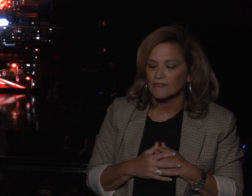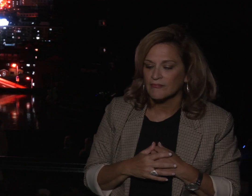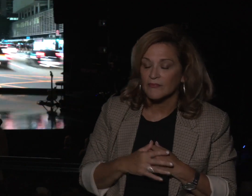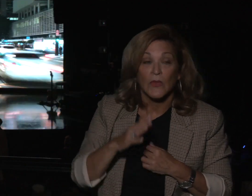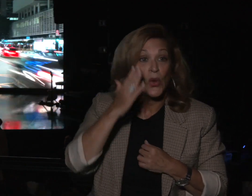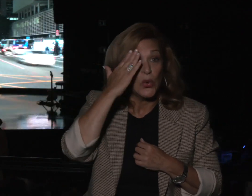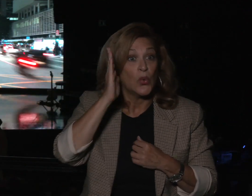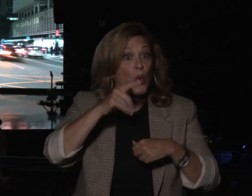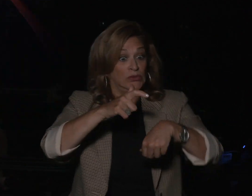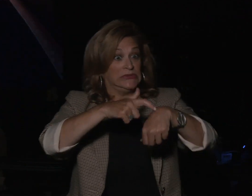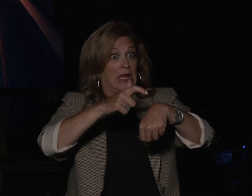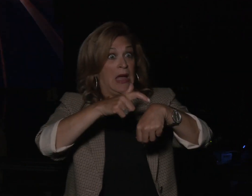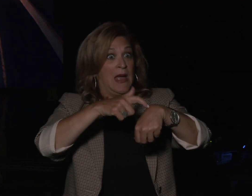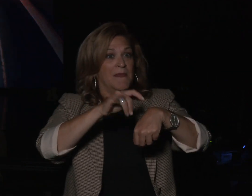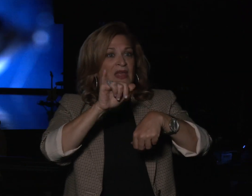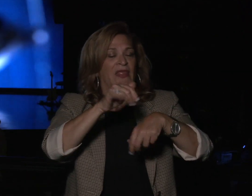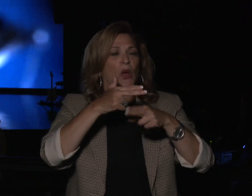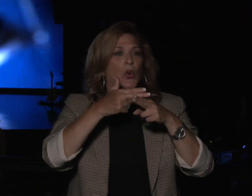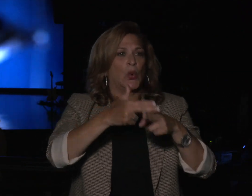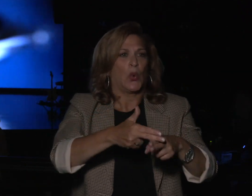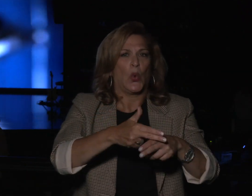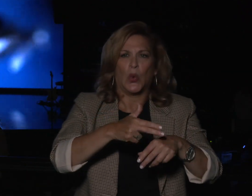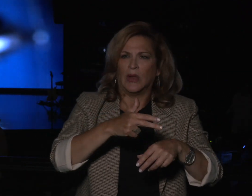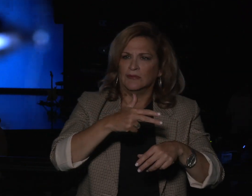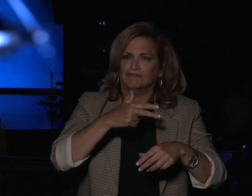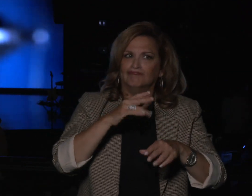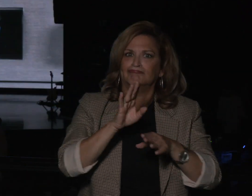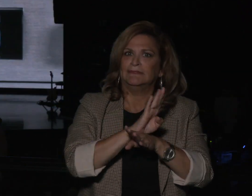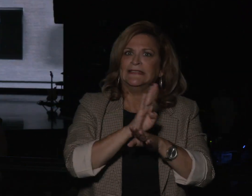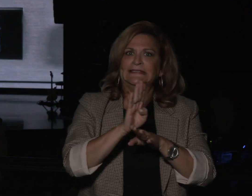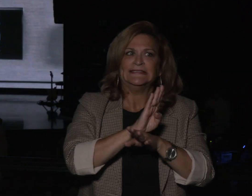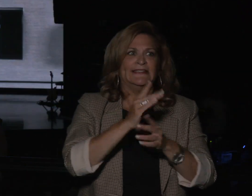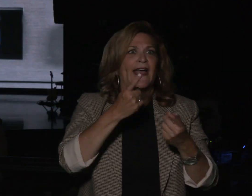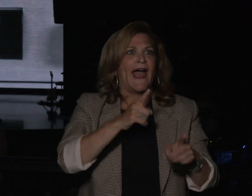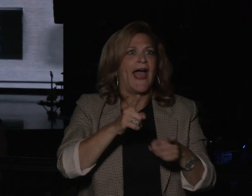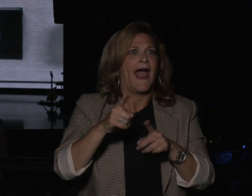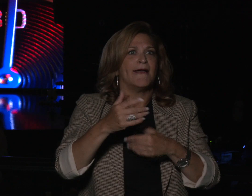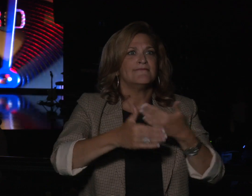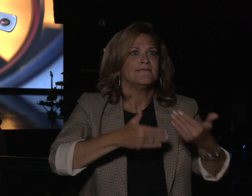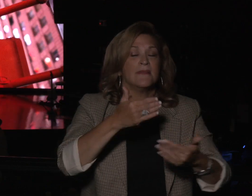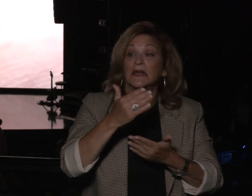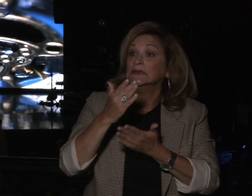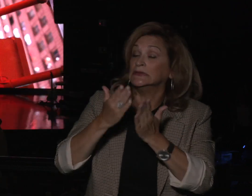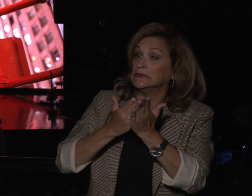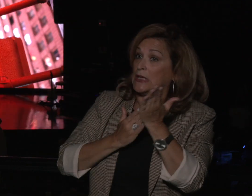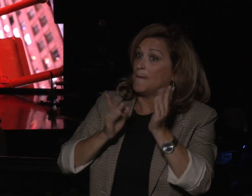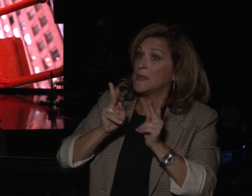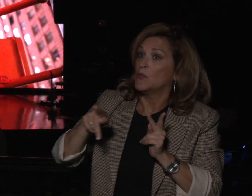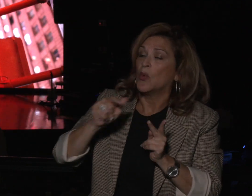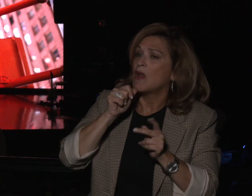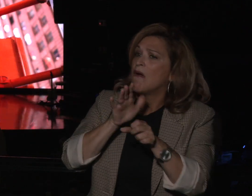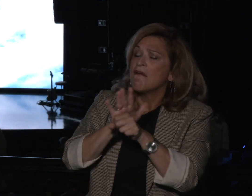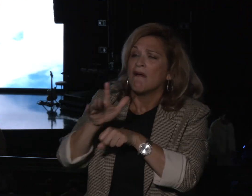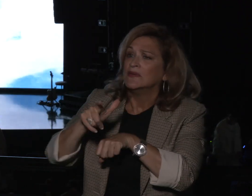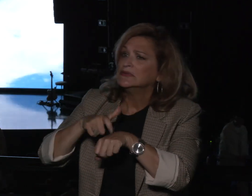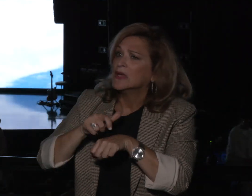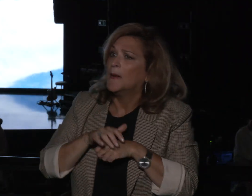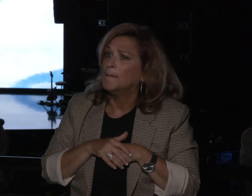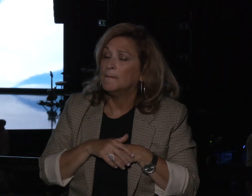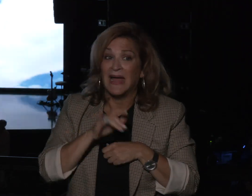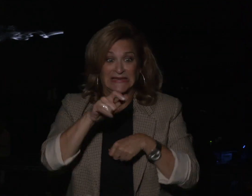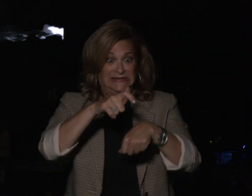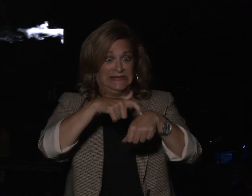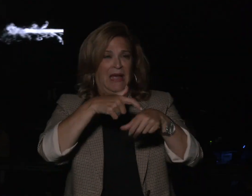For some, time is a social construct. For others, it is what we do not have enough of. It's what governs